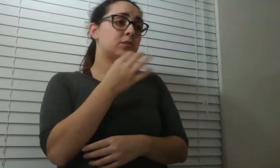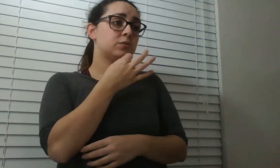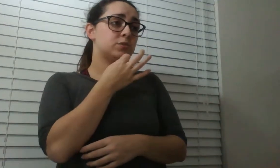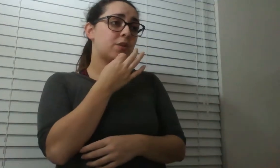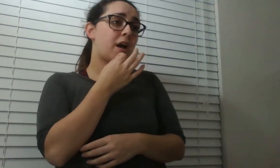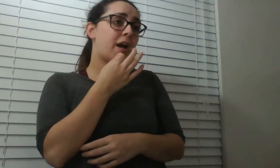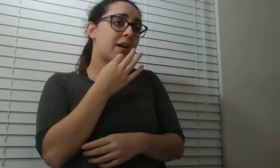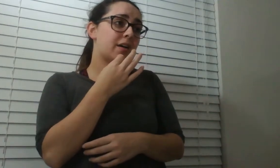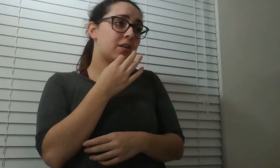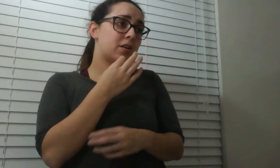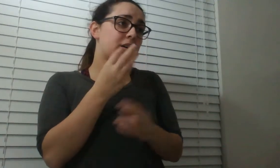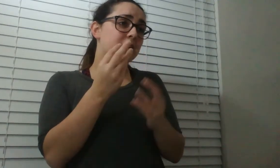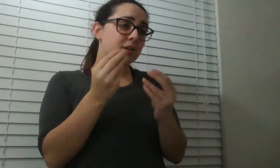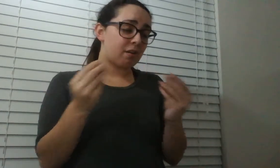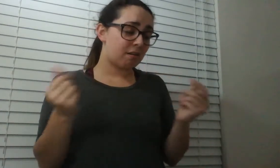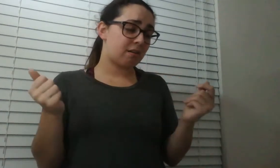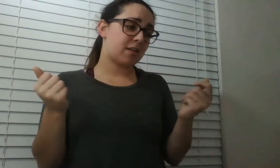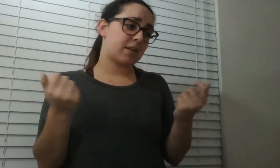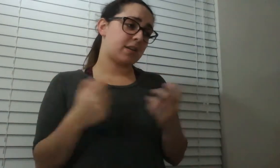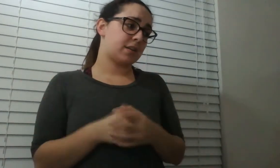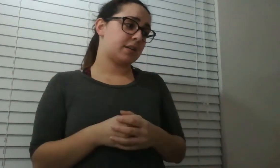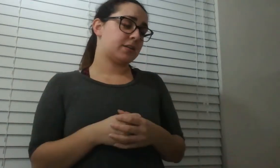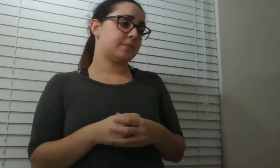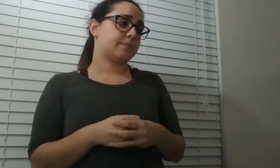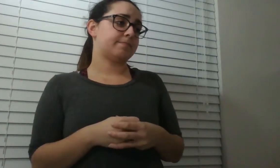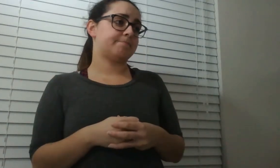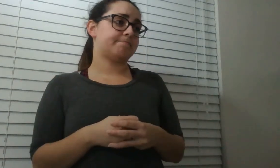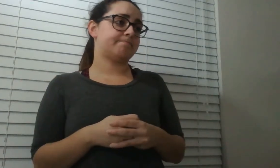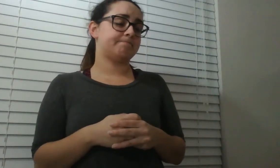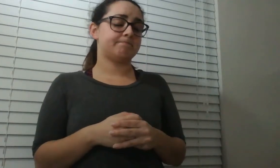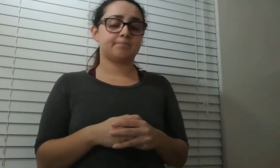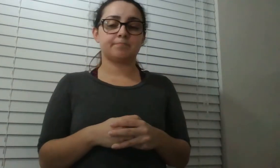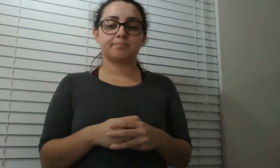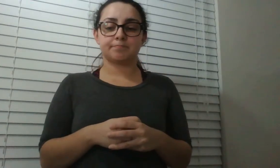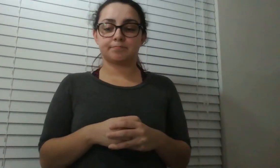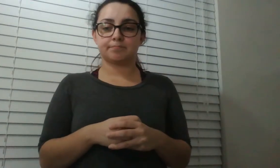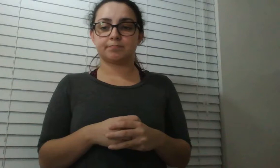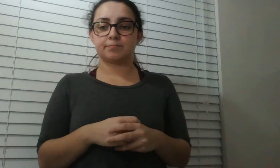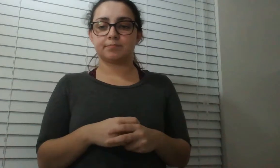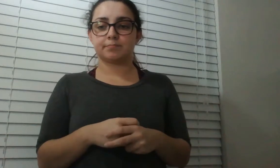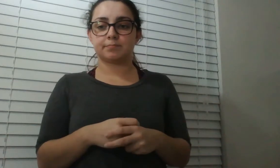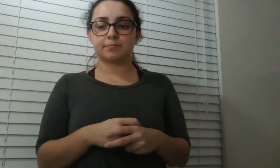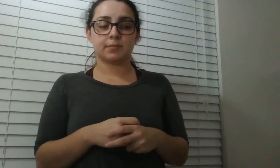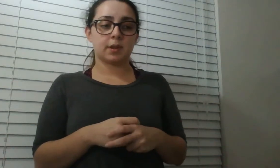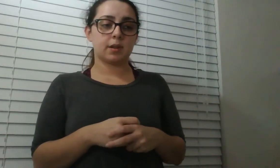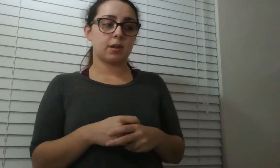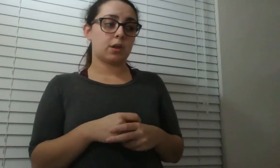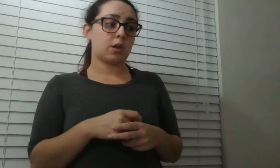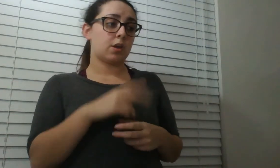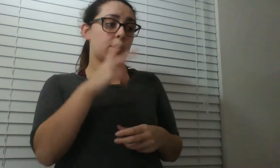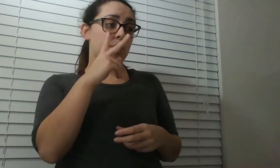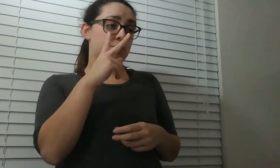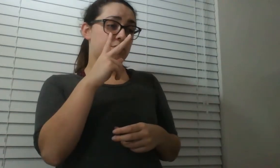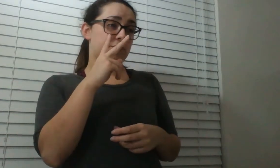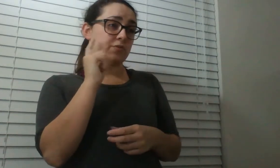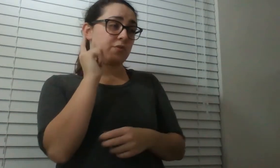Hey, Max. Hi, hey, Rick. One morning, I think it was 2 days after the egg had been broken, He says he woke